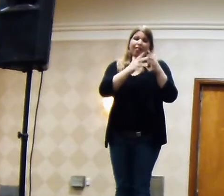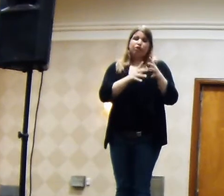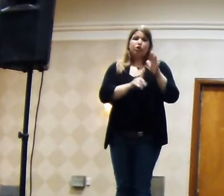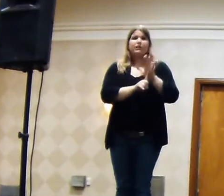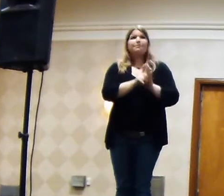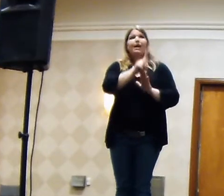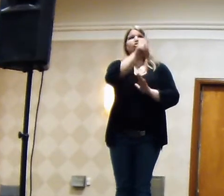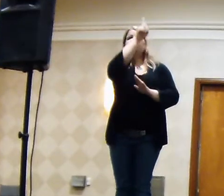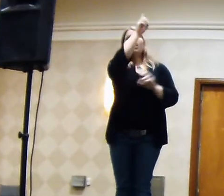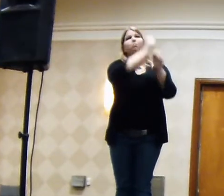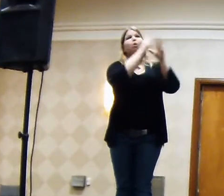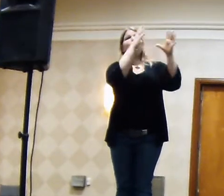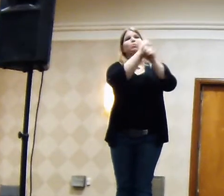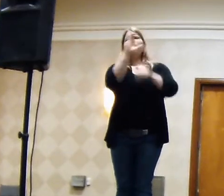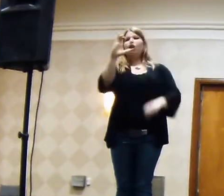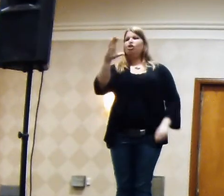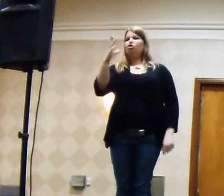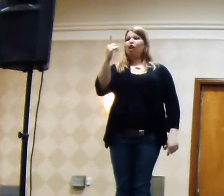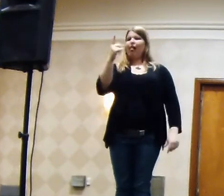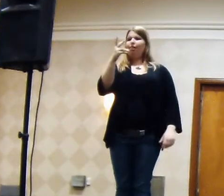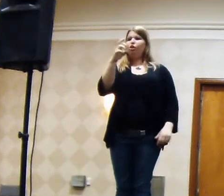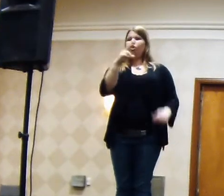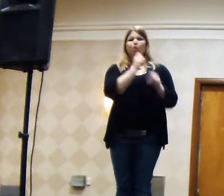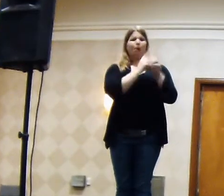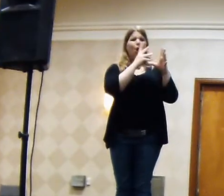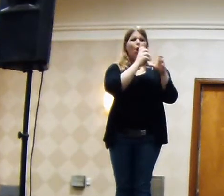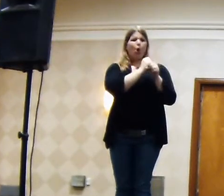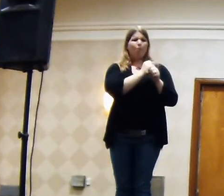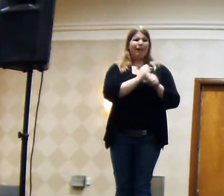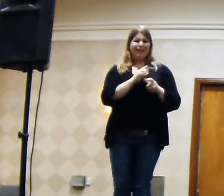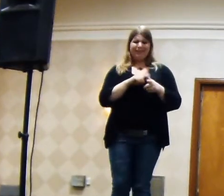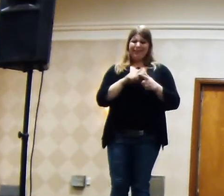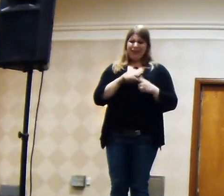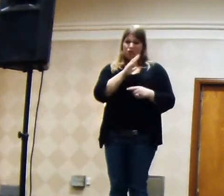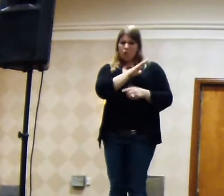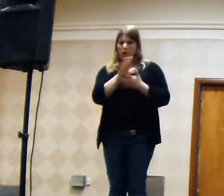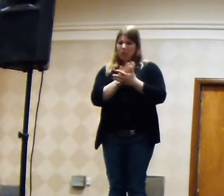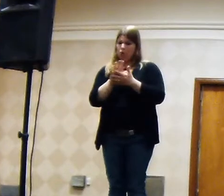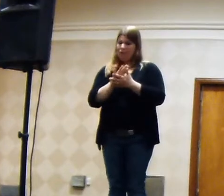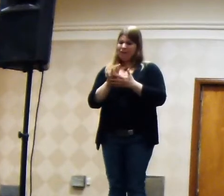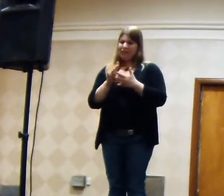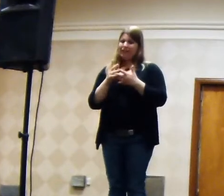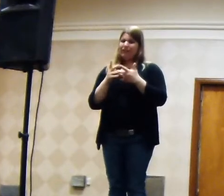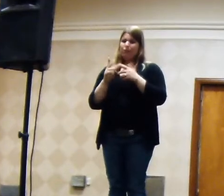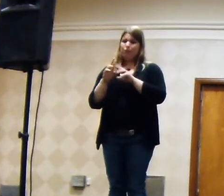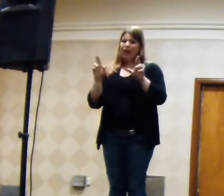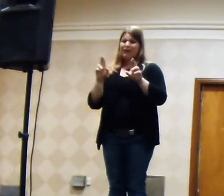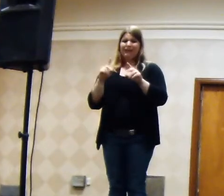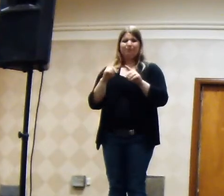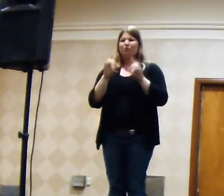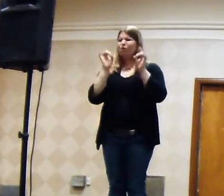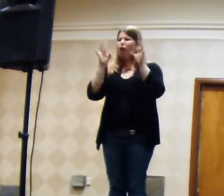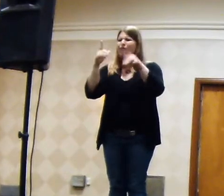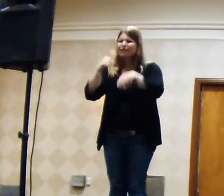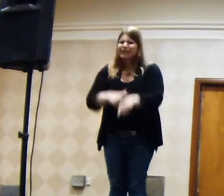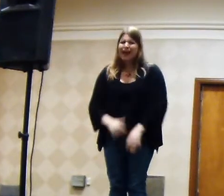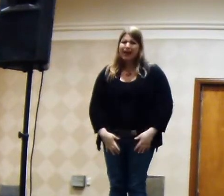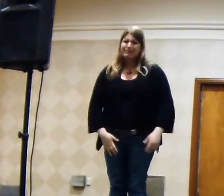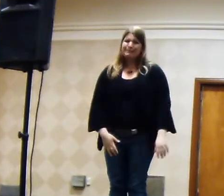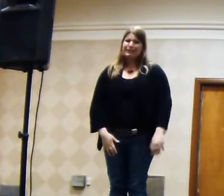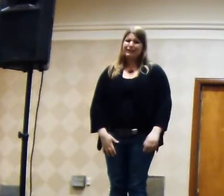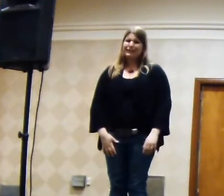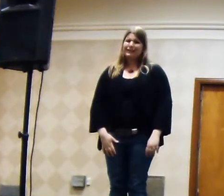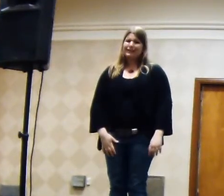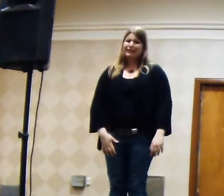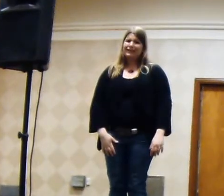So when you look back on that experience, you know, you're a young actor, you're excited for this movie to come out, but it's also coming out at such a bad time. Just